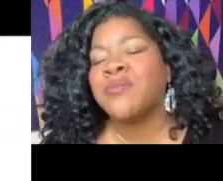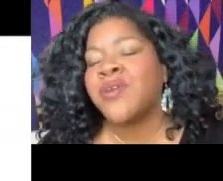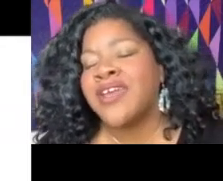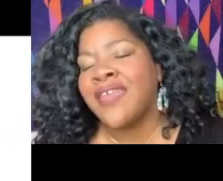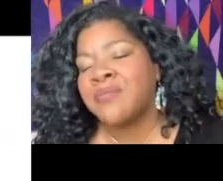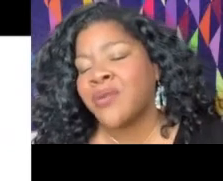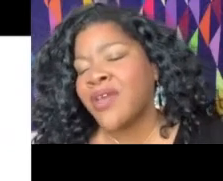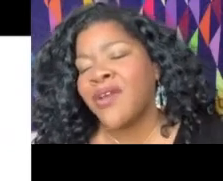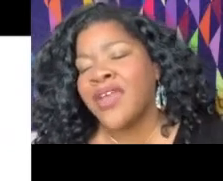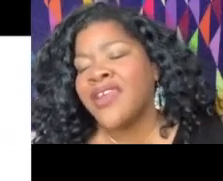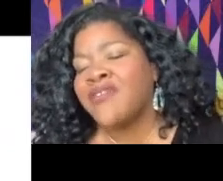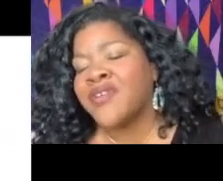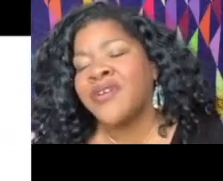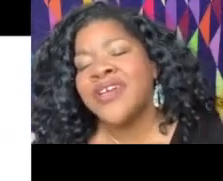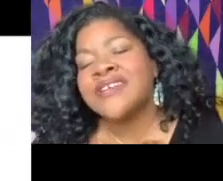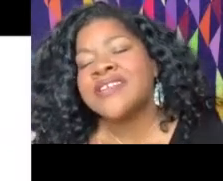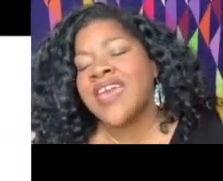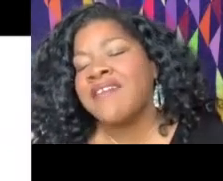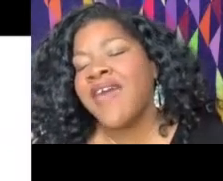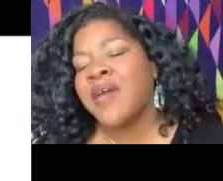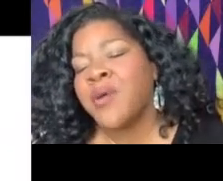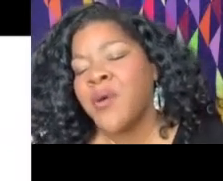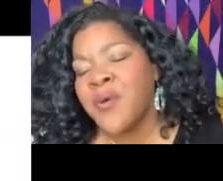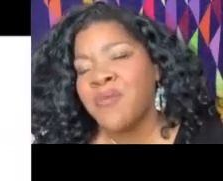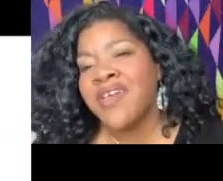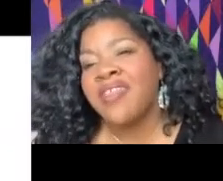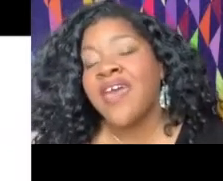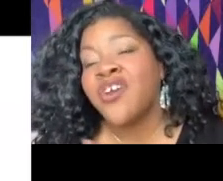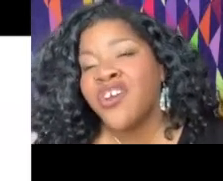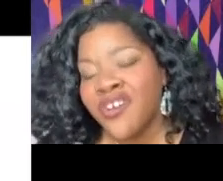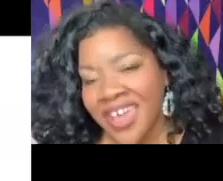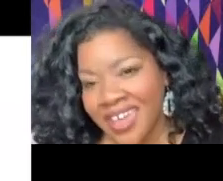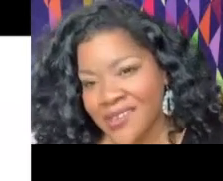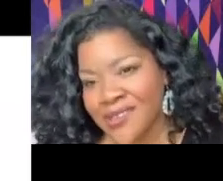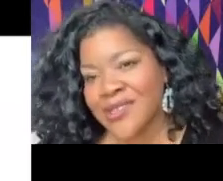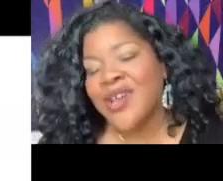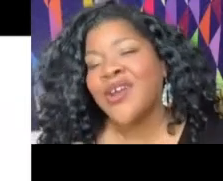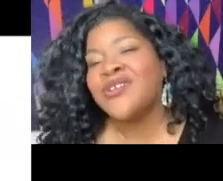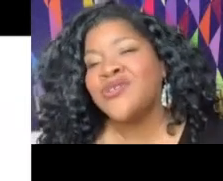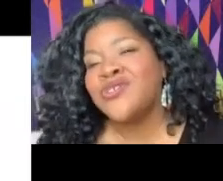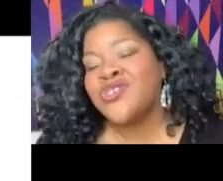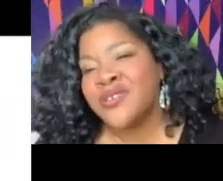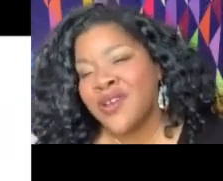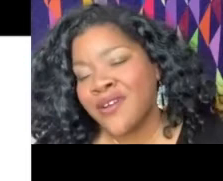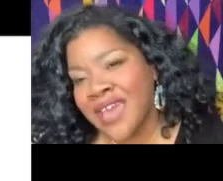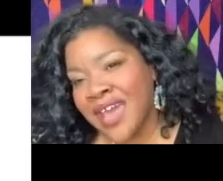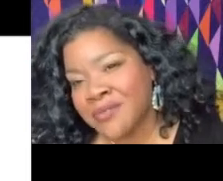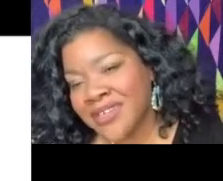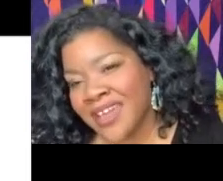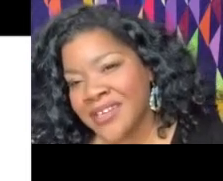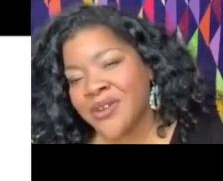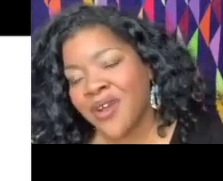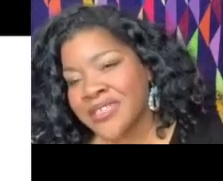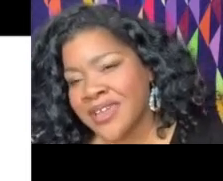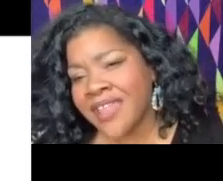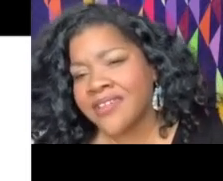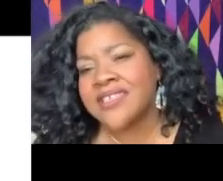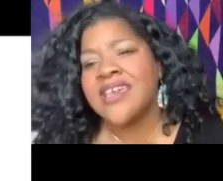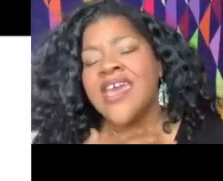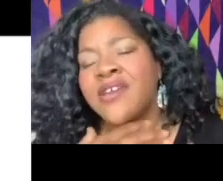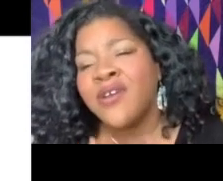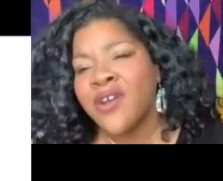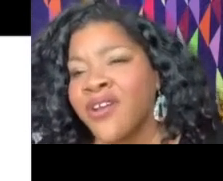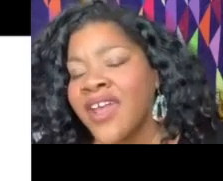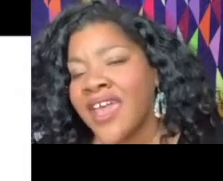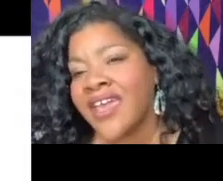grandmother never prayed that prayer and never sang that poem, that her hands are two shooting stars galloping light across the